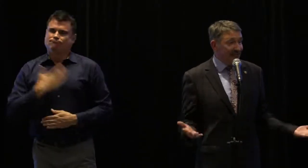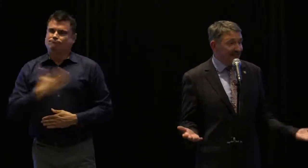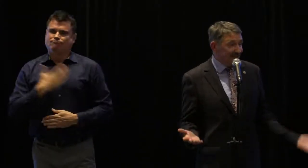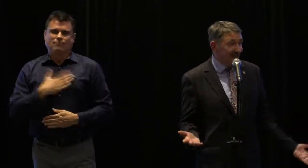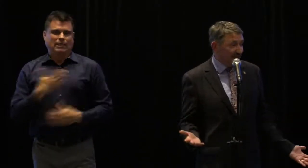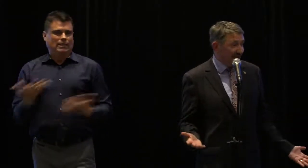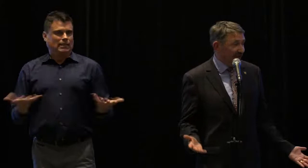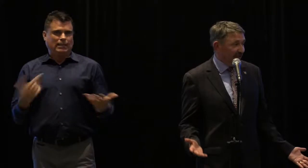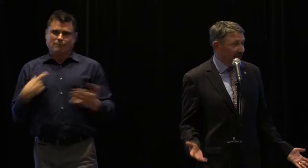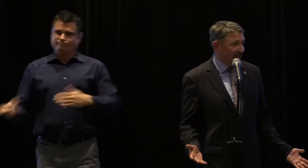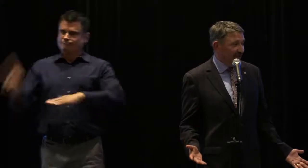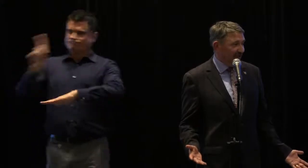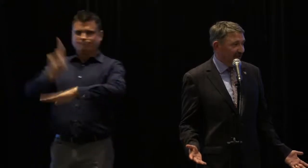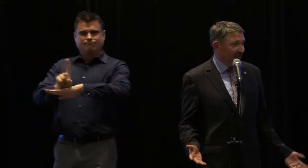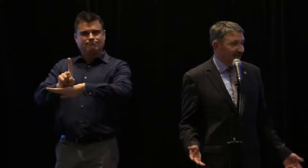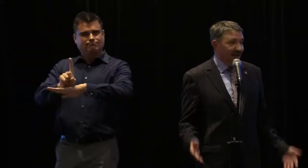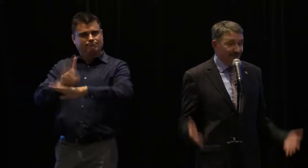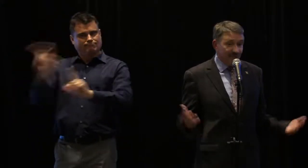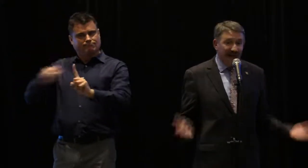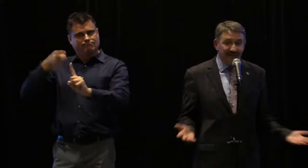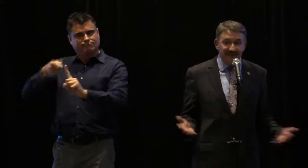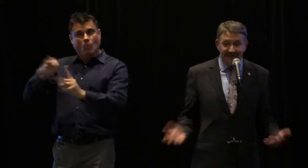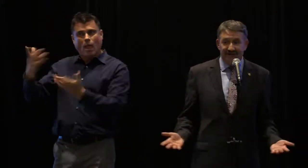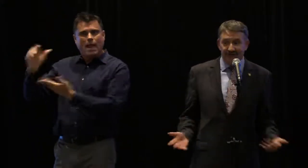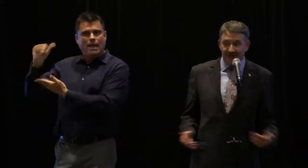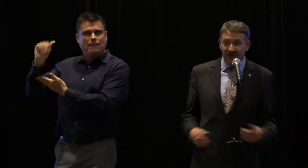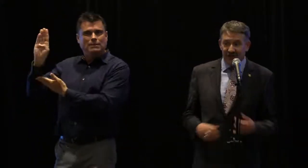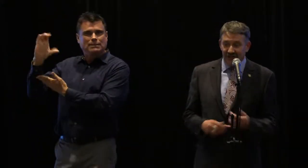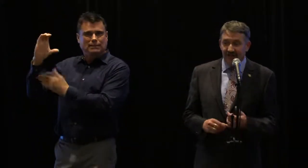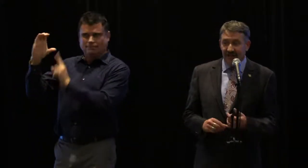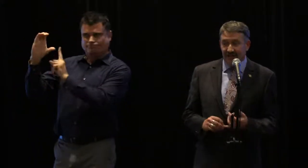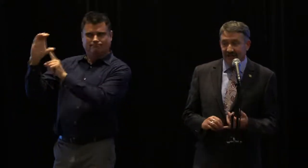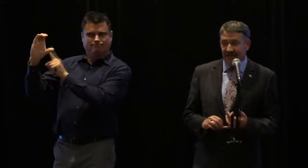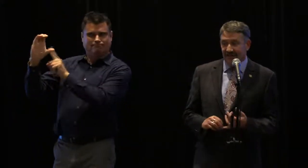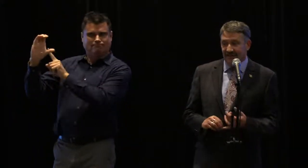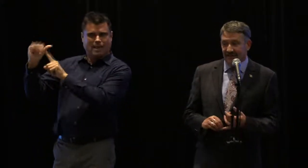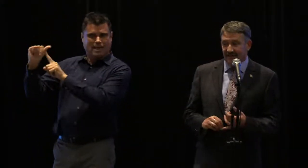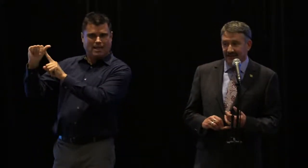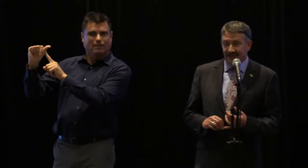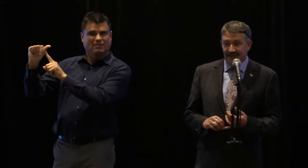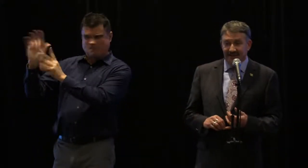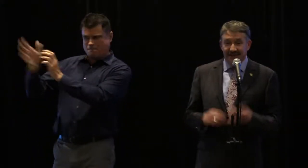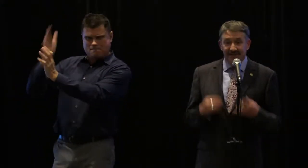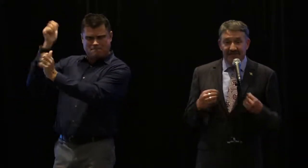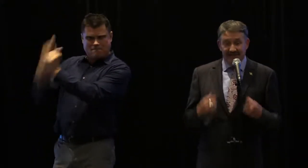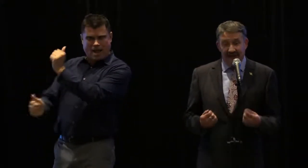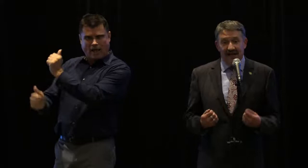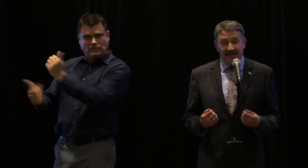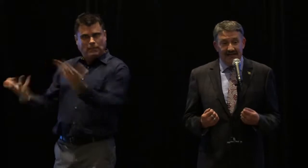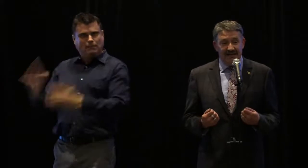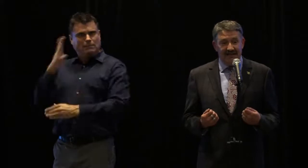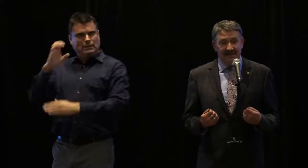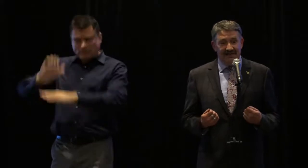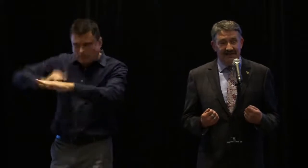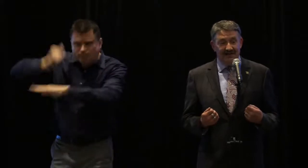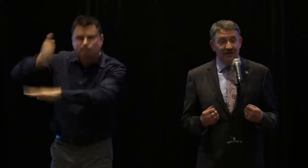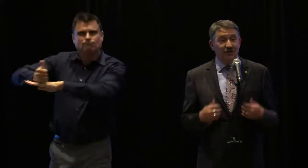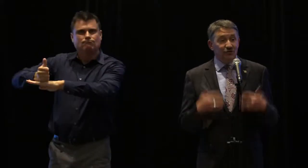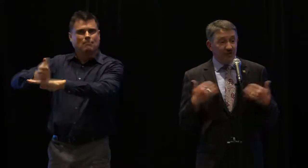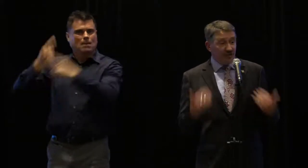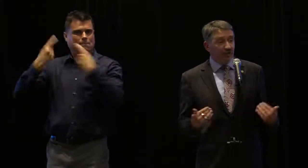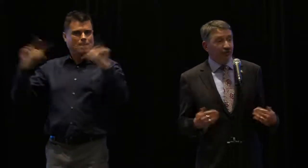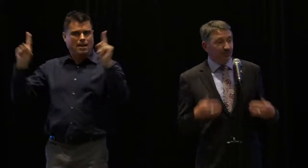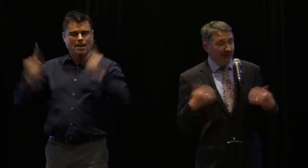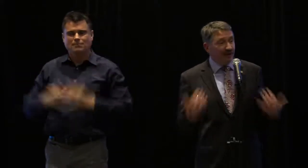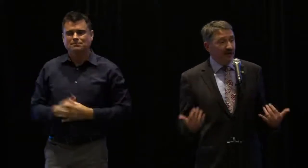of legislation that we passed here in British Columbia that is designed